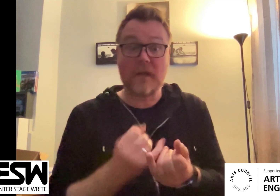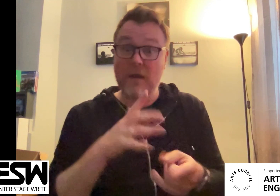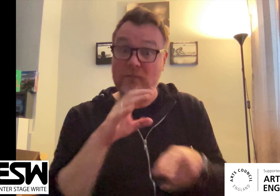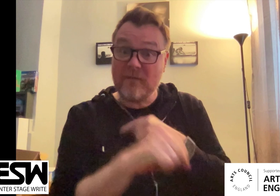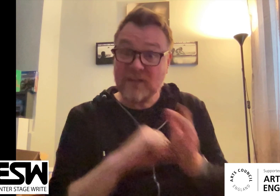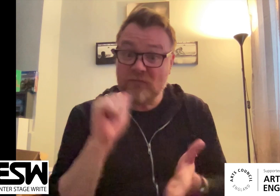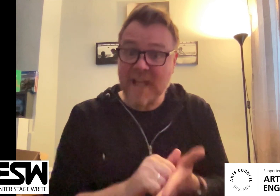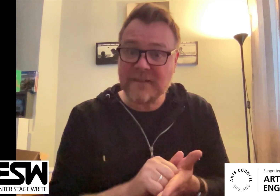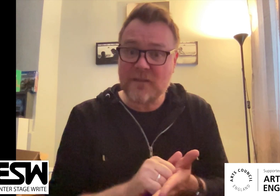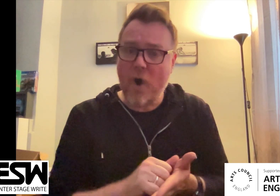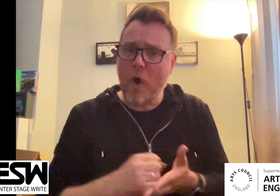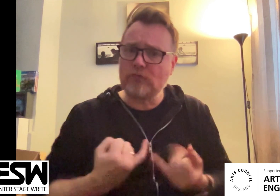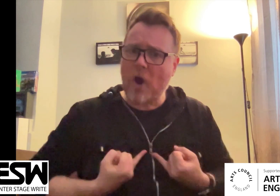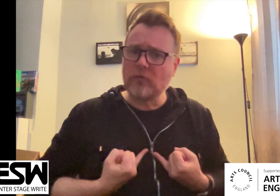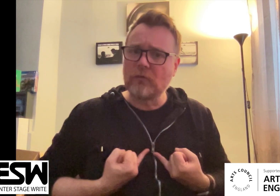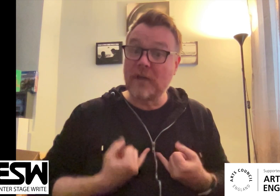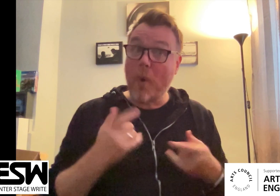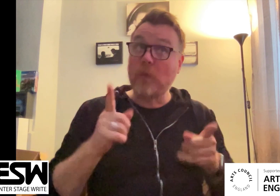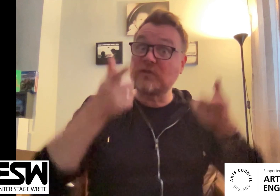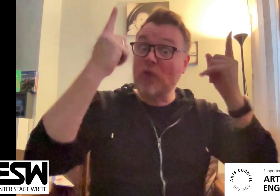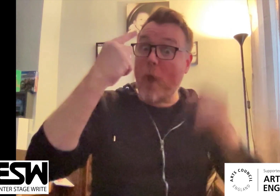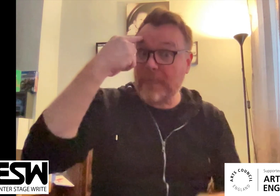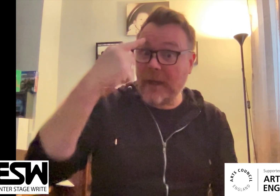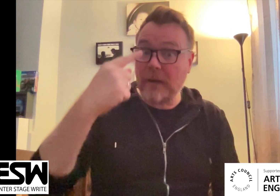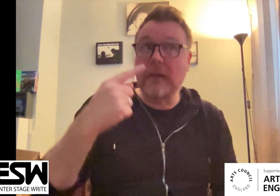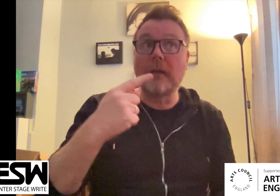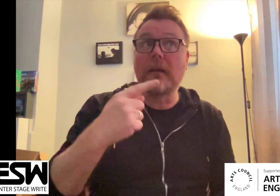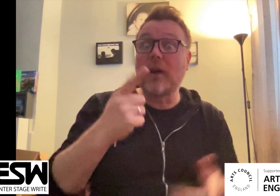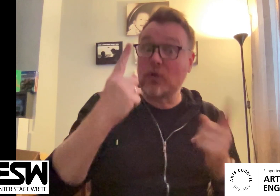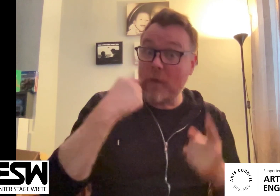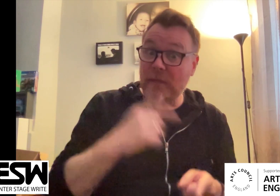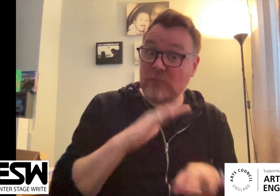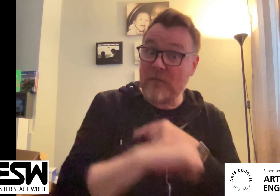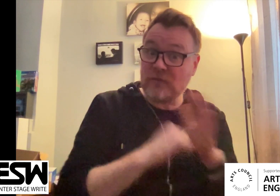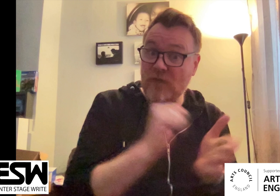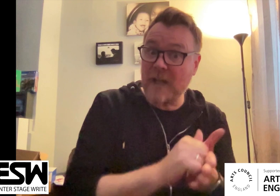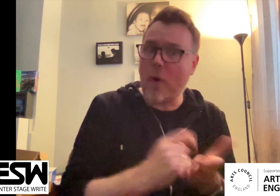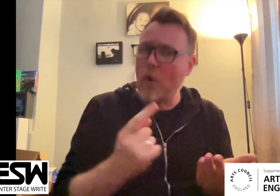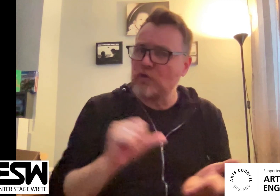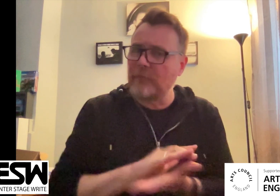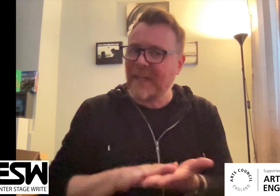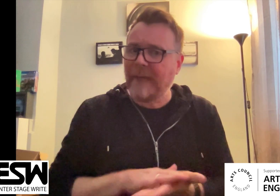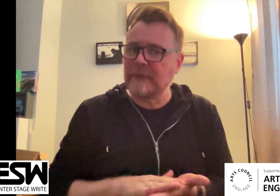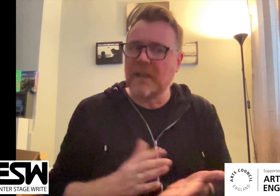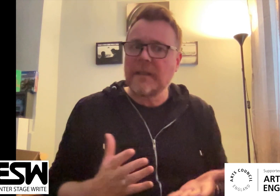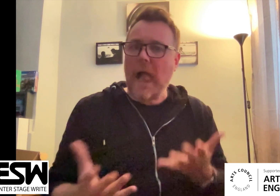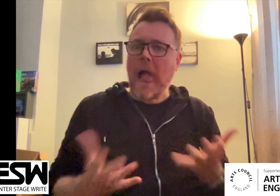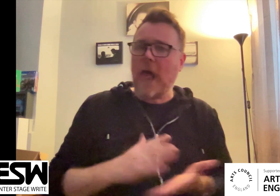an internal conflict. You know, is revenge wrong or right? Does God think it's wrong or right? That's